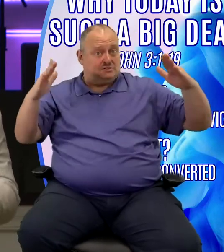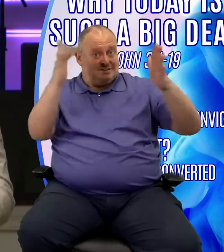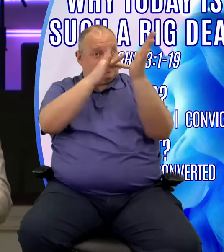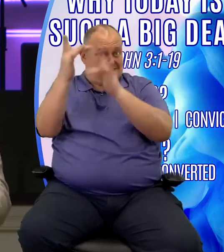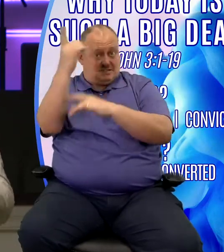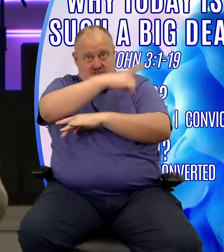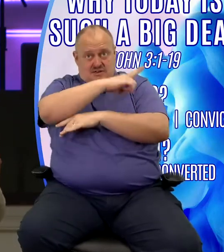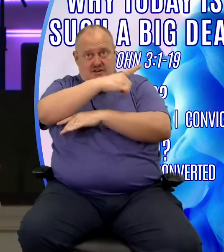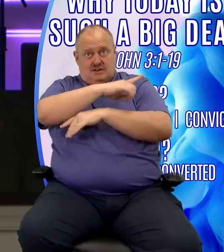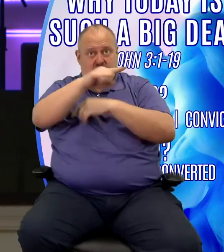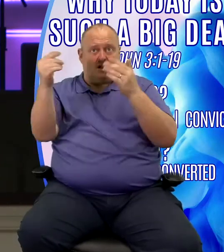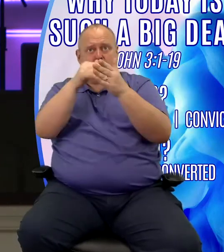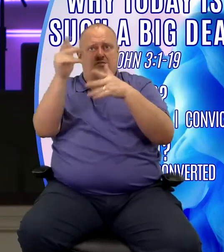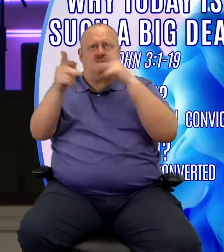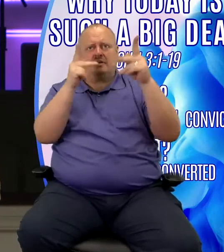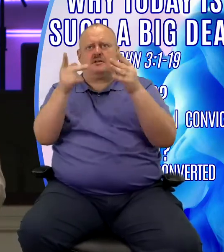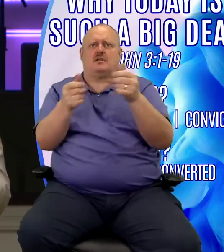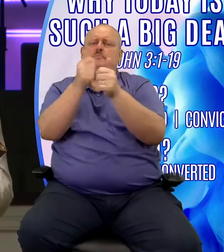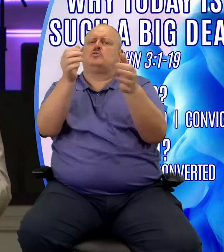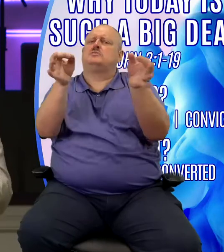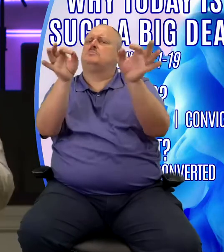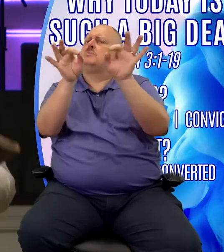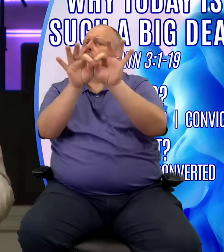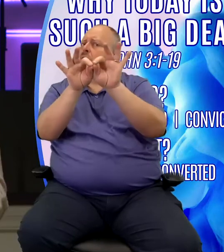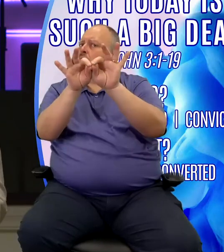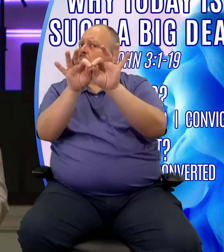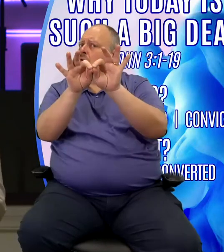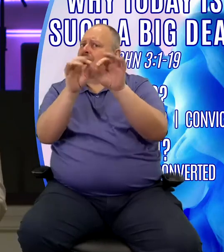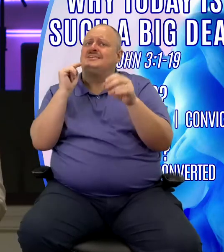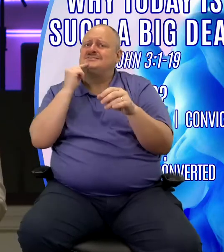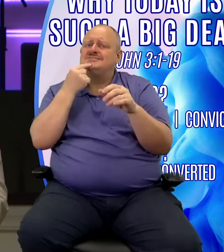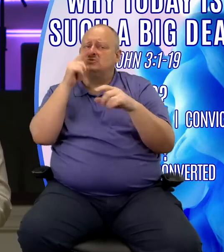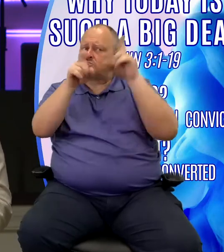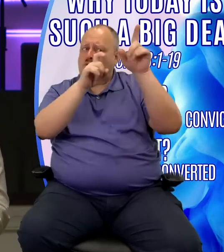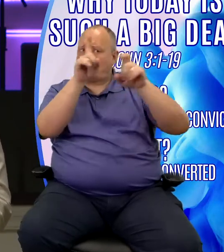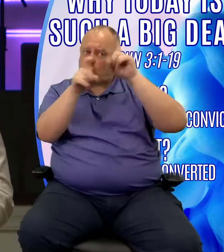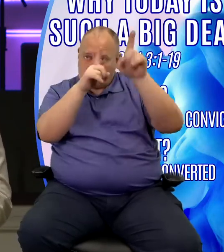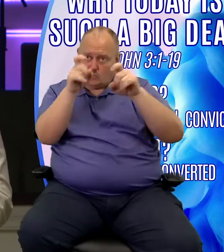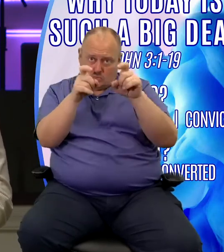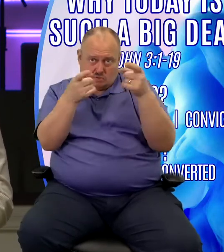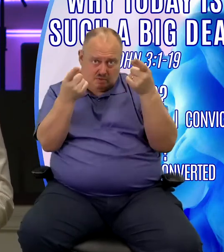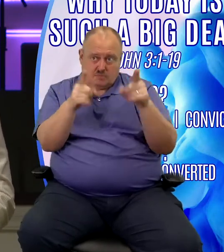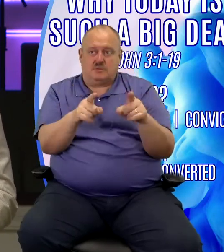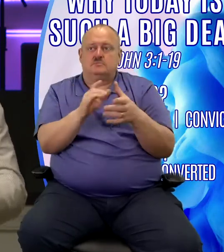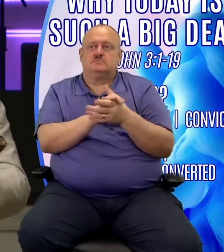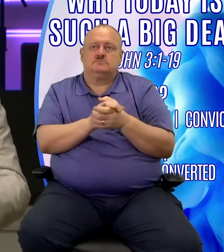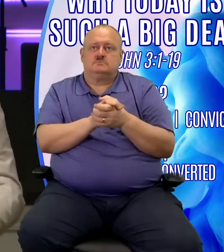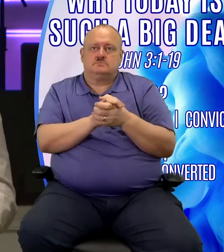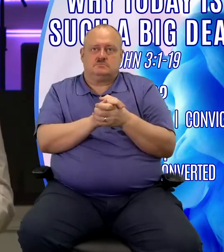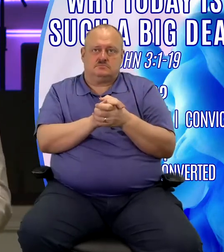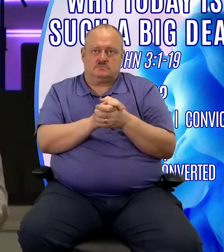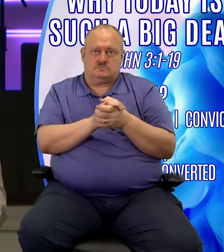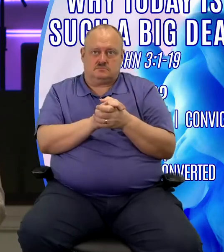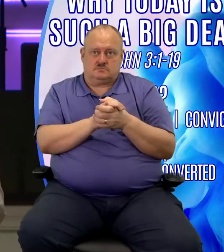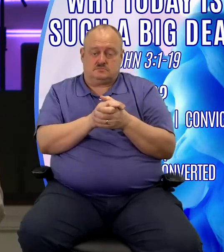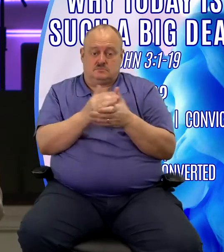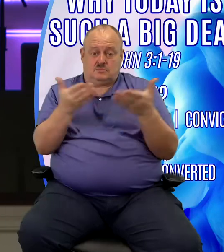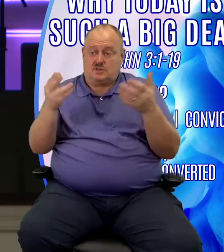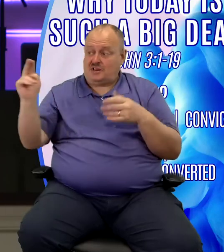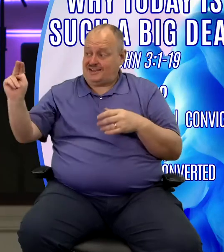where oftentimes the most significant and serious of questions would be had. And so here comes